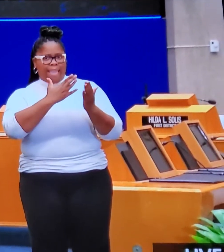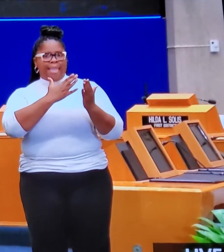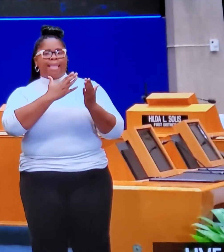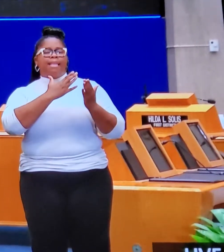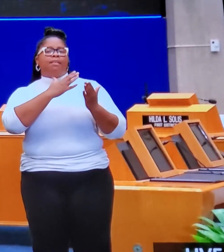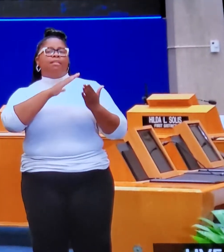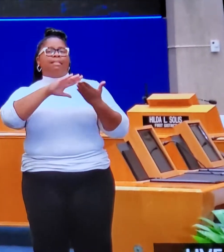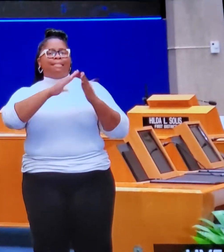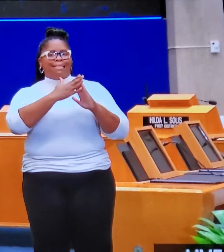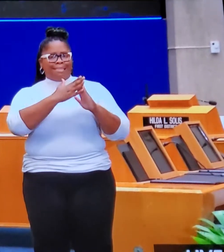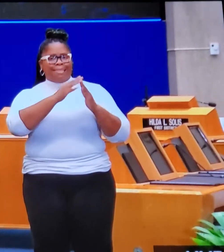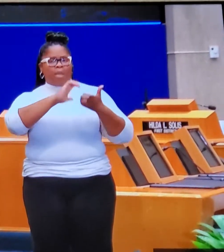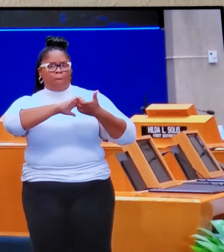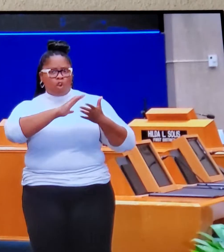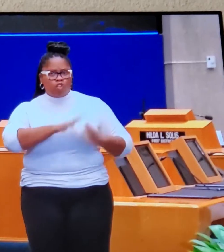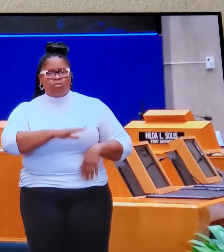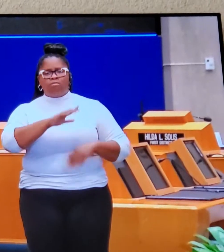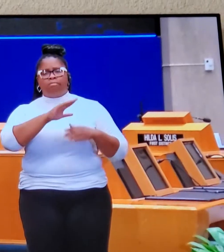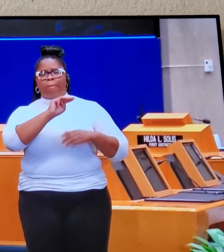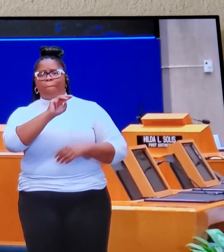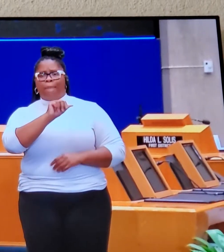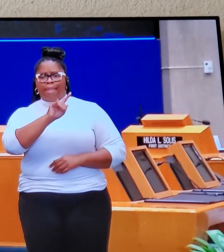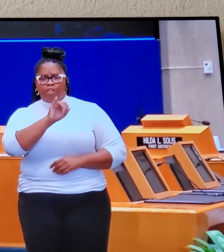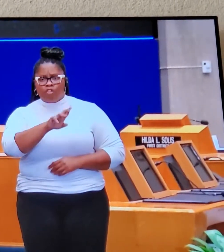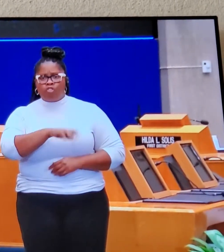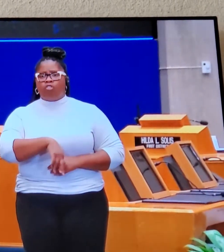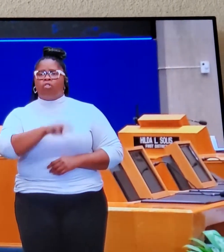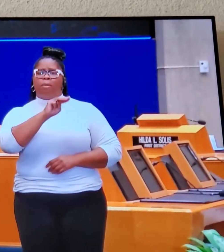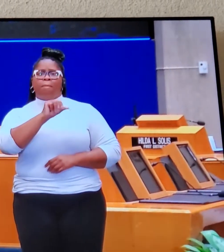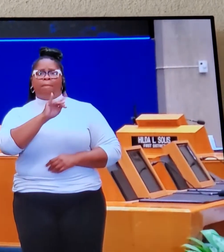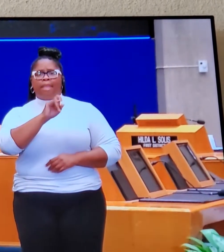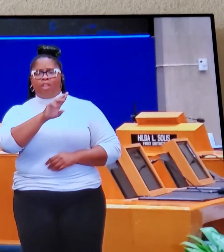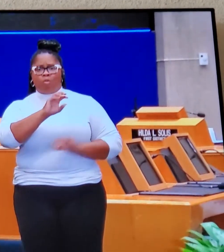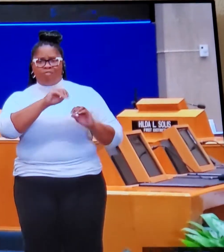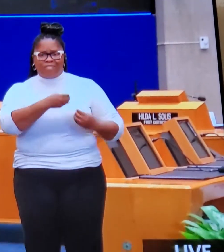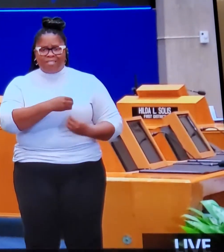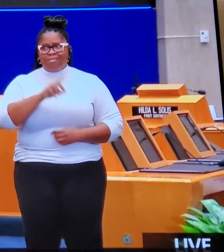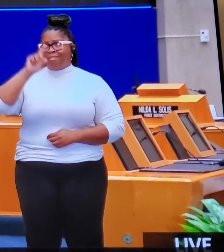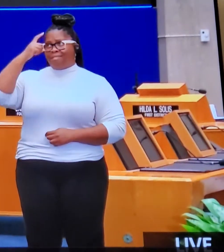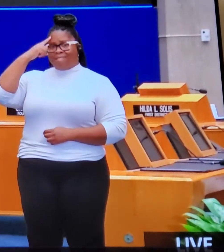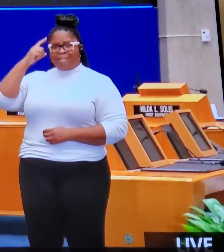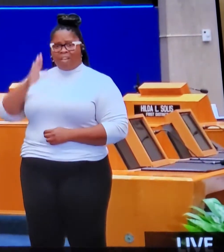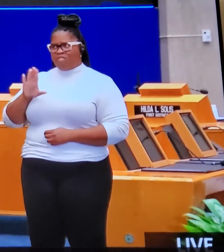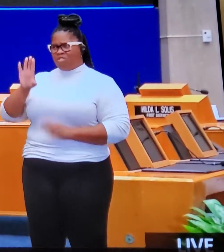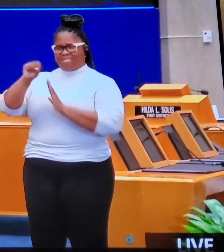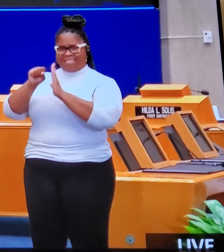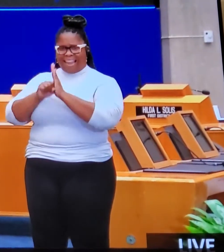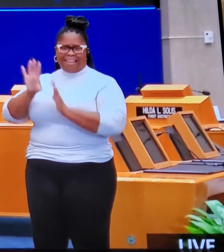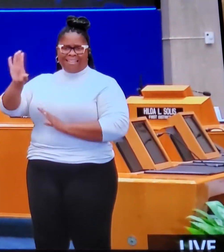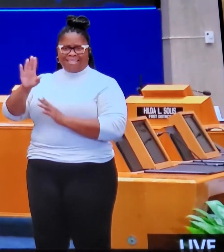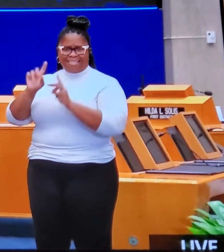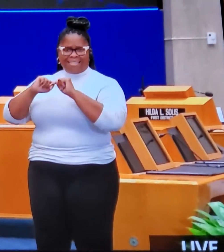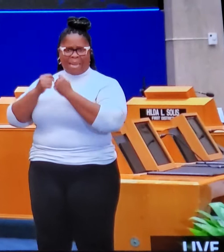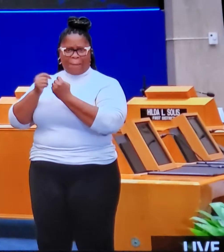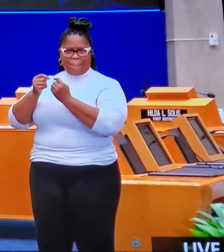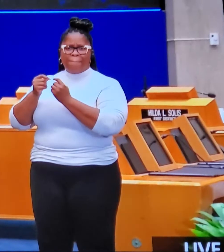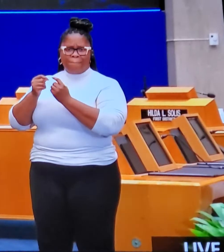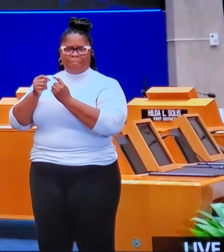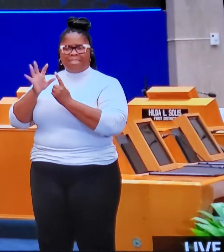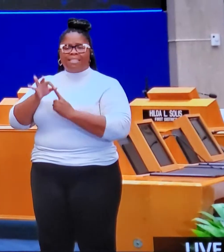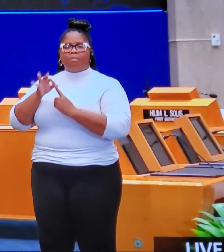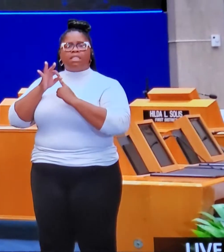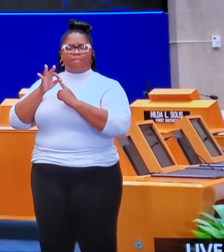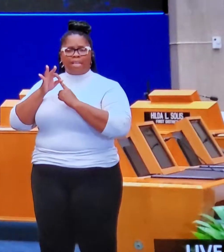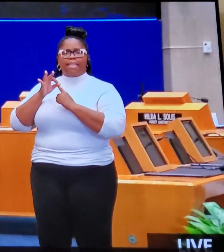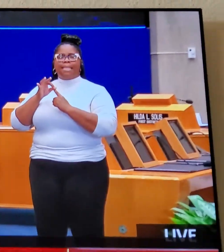the mayor, the mayor's office, and our partners at the state, the governor, and all of his team, particularly the public health director and Dr.